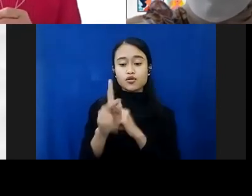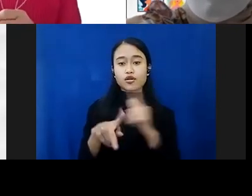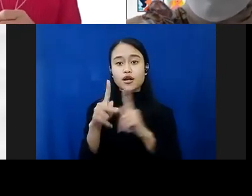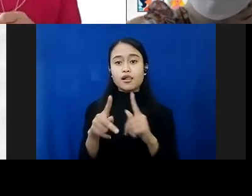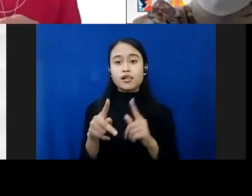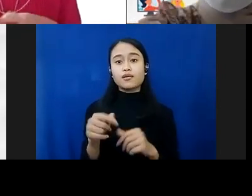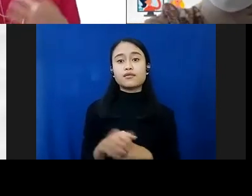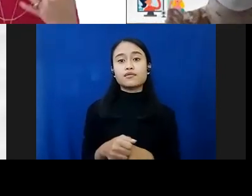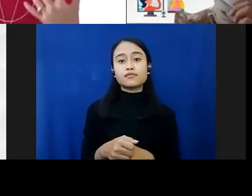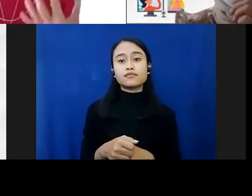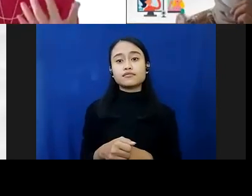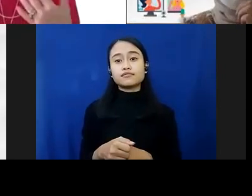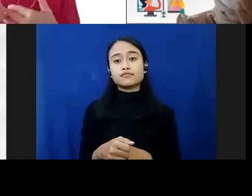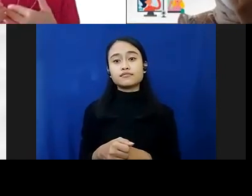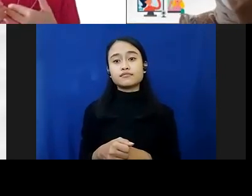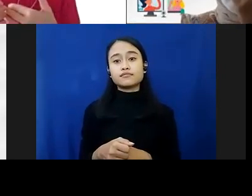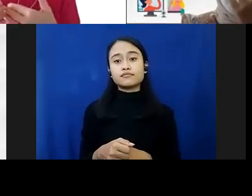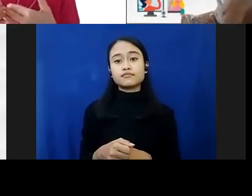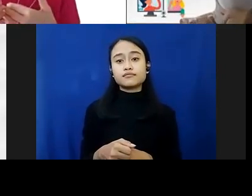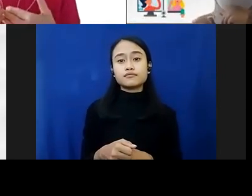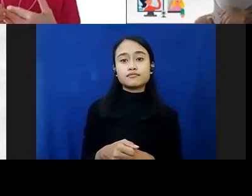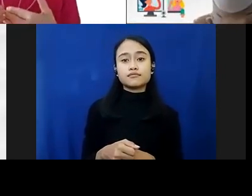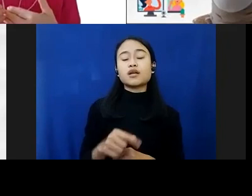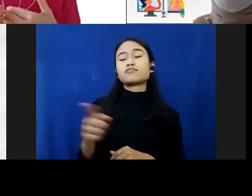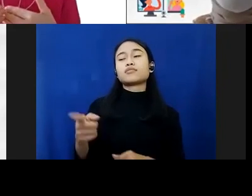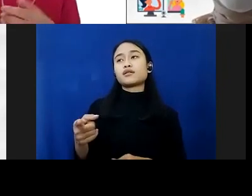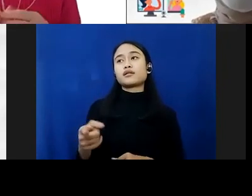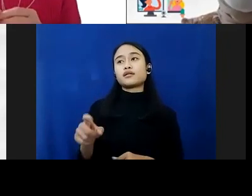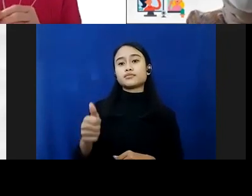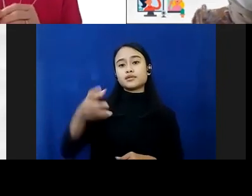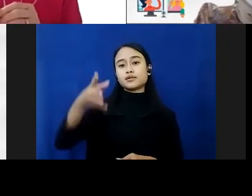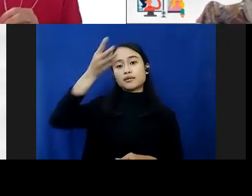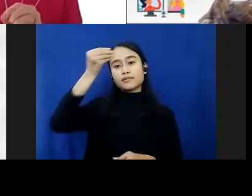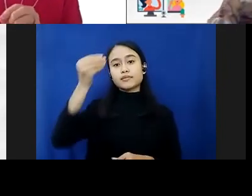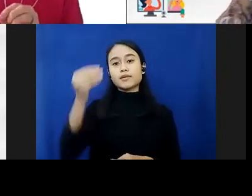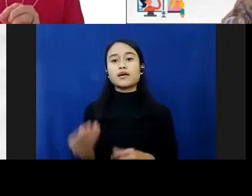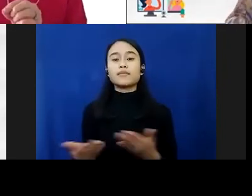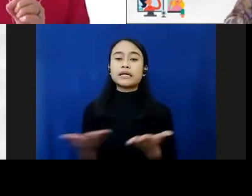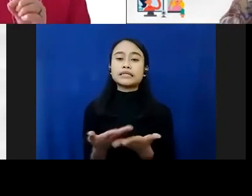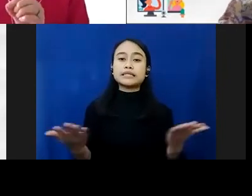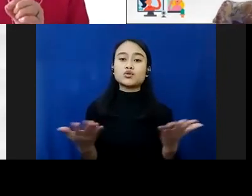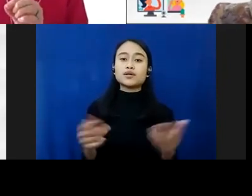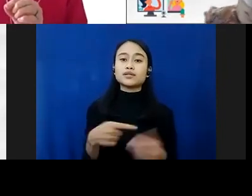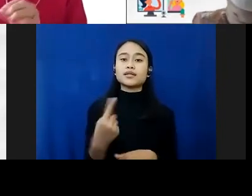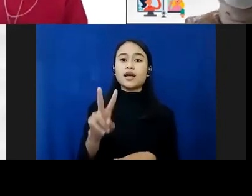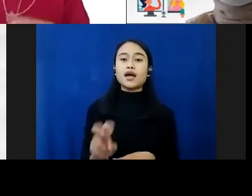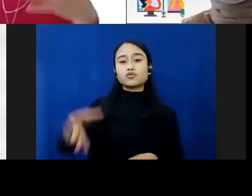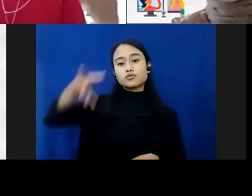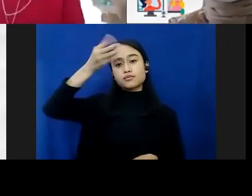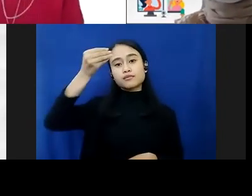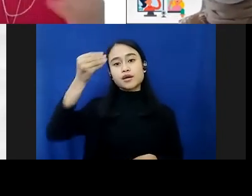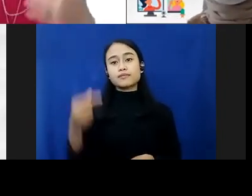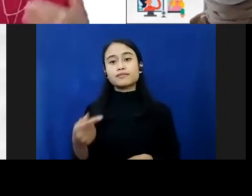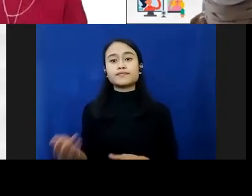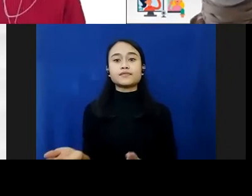when they may have been experimenting normally with their sexual development but we have to understand what's sexually abusive and